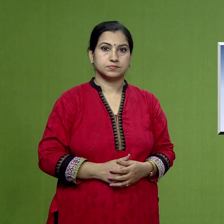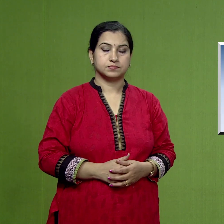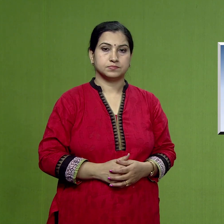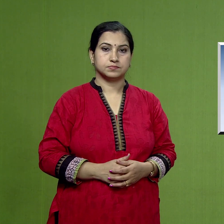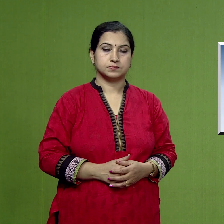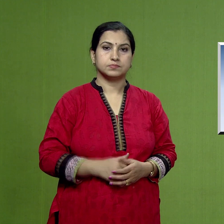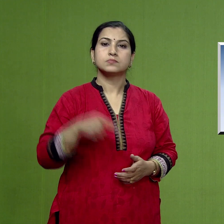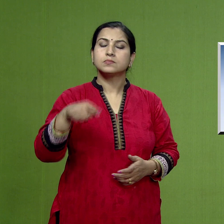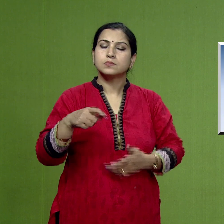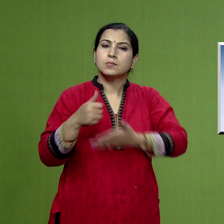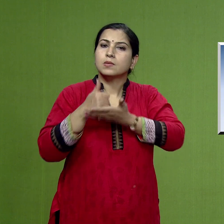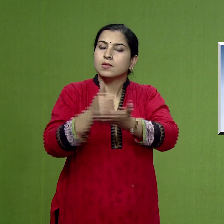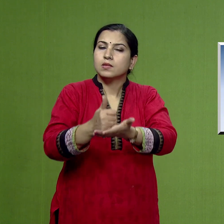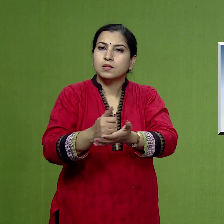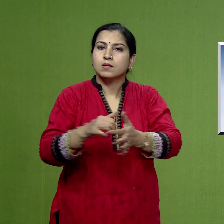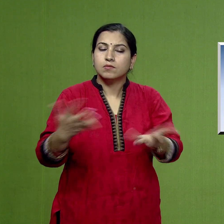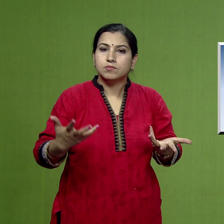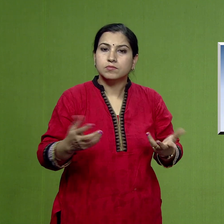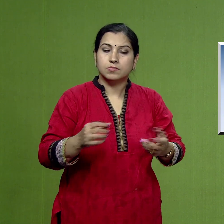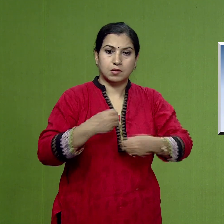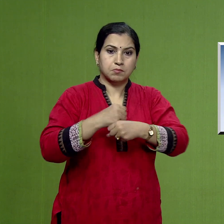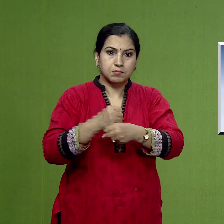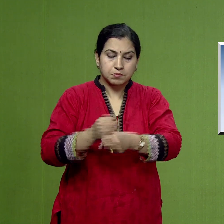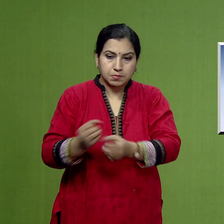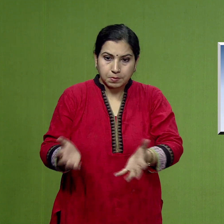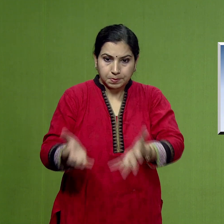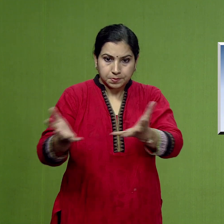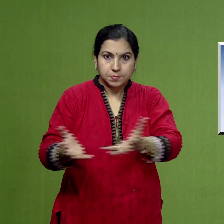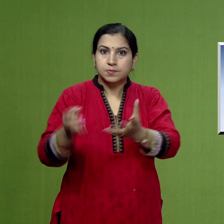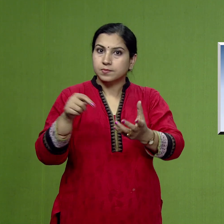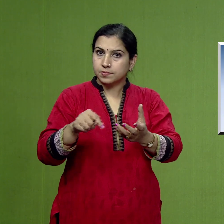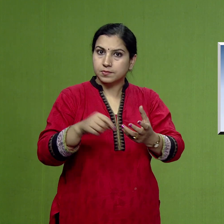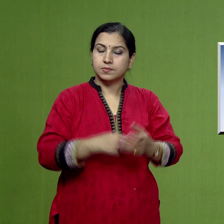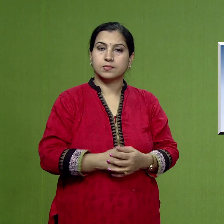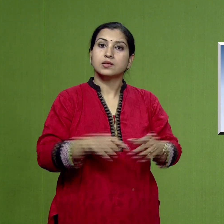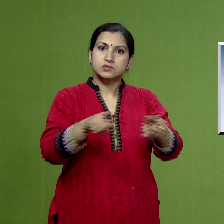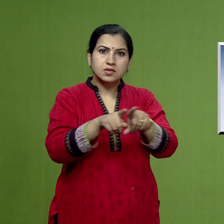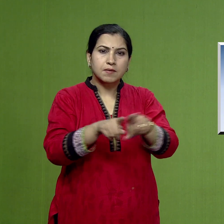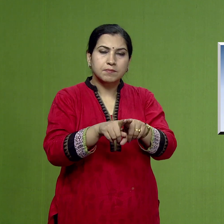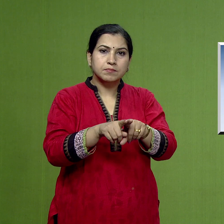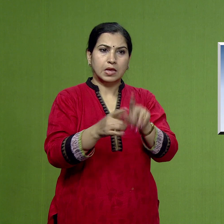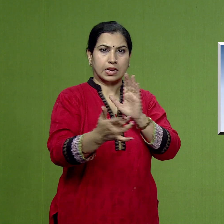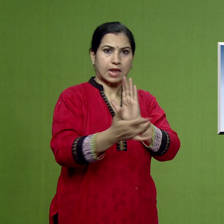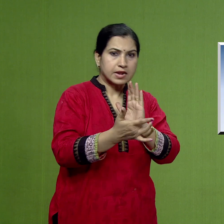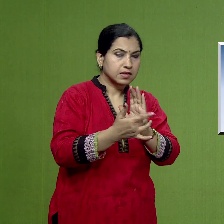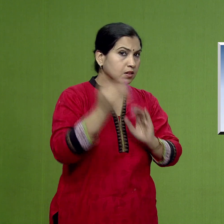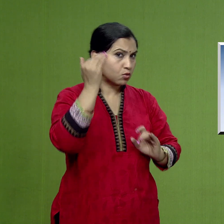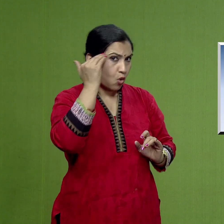It refers to the stock of productive skills and technical knowledge of the